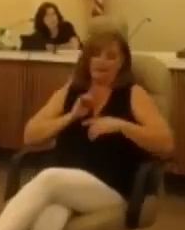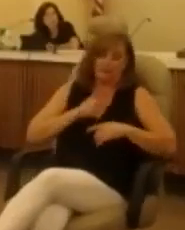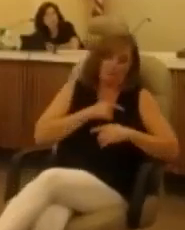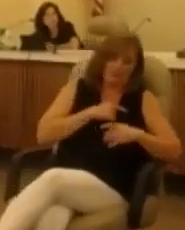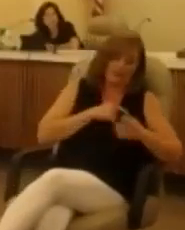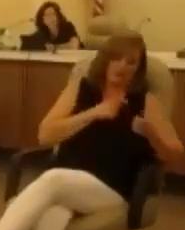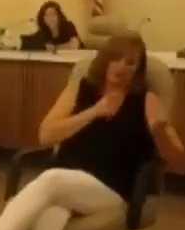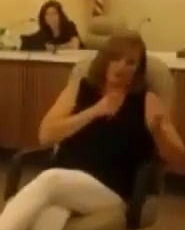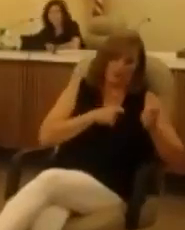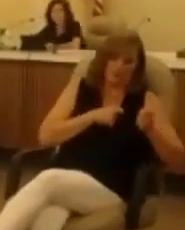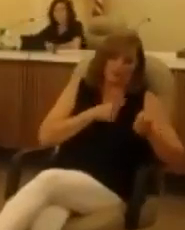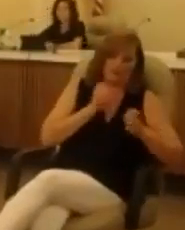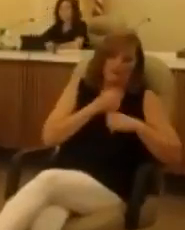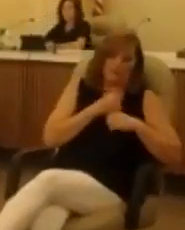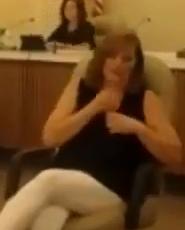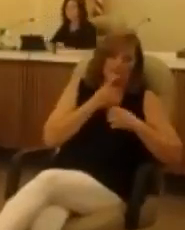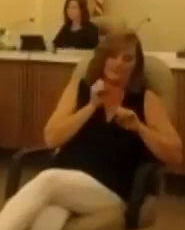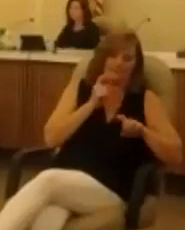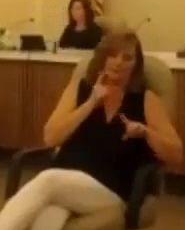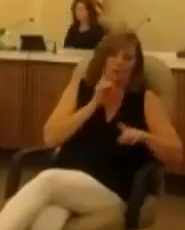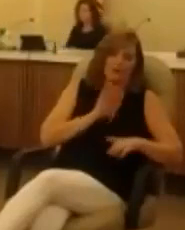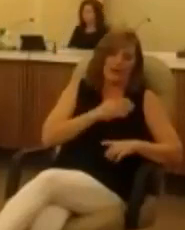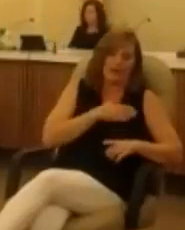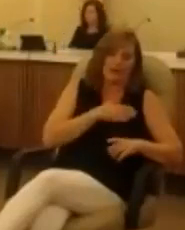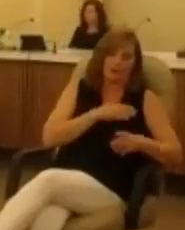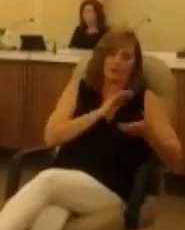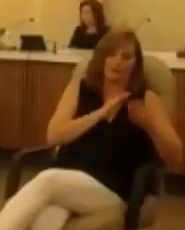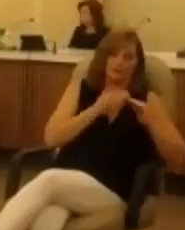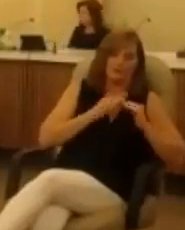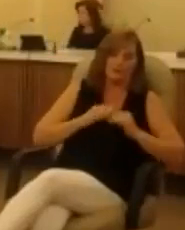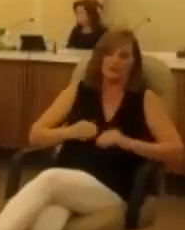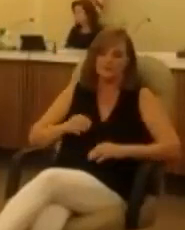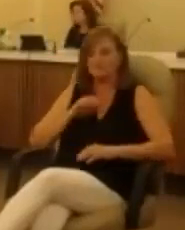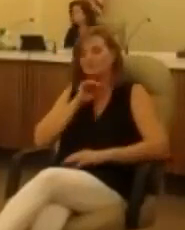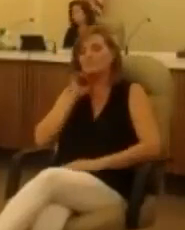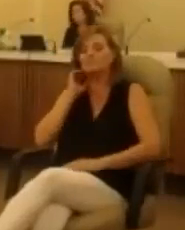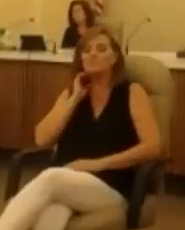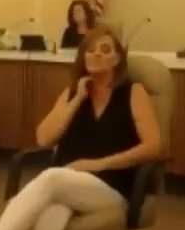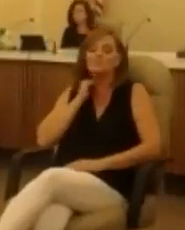is correct. Okay. Thank you.